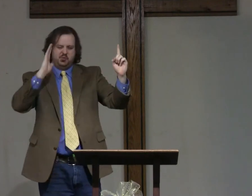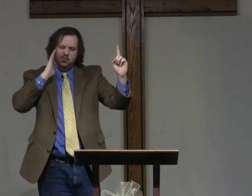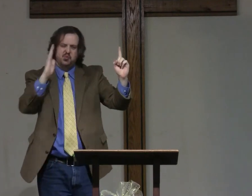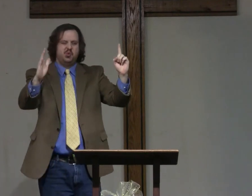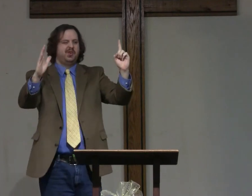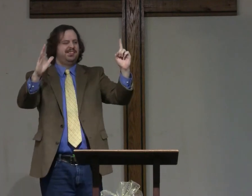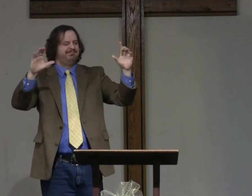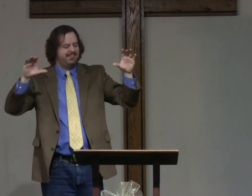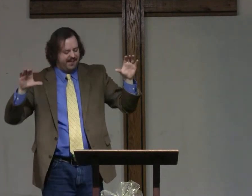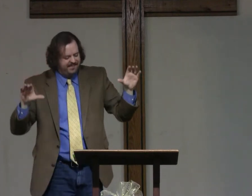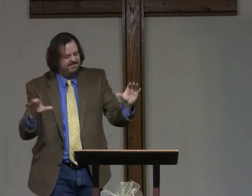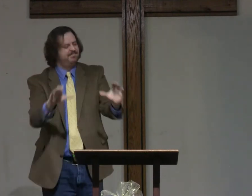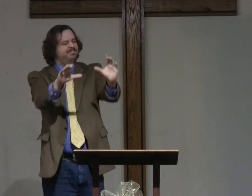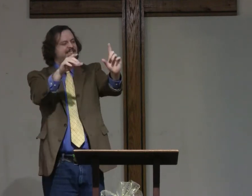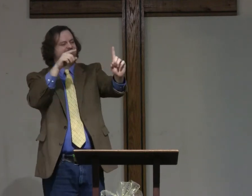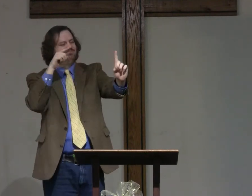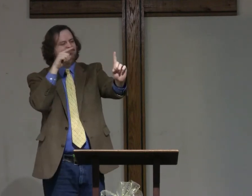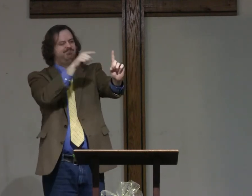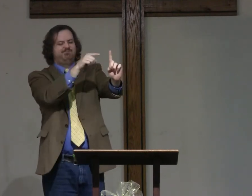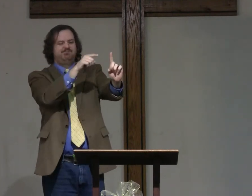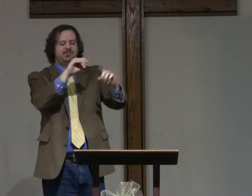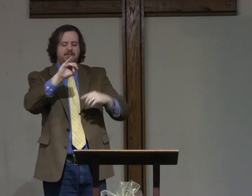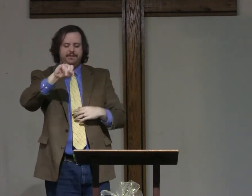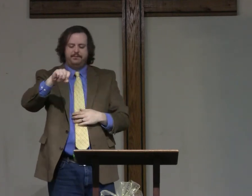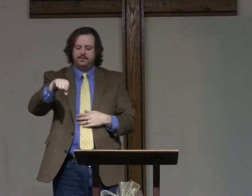we are saved through Jesus Christ.